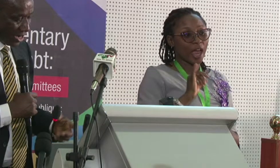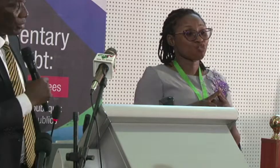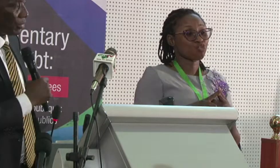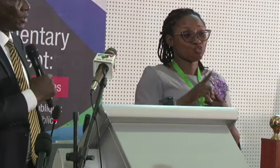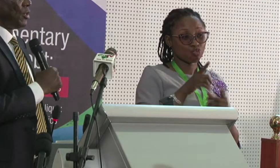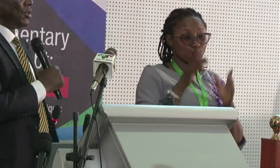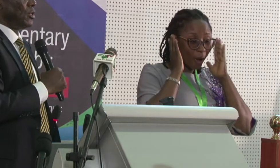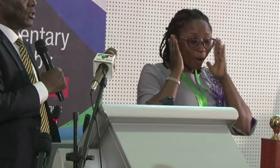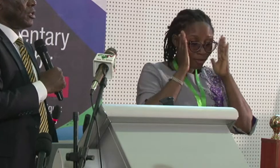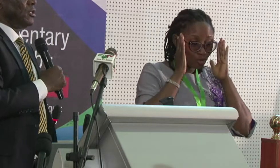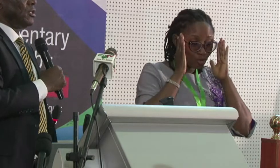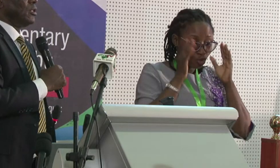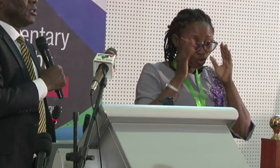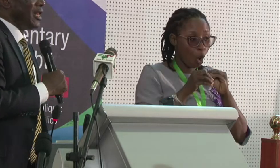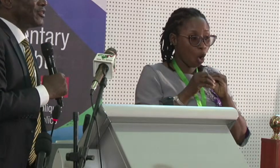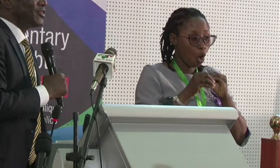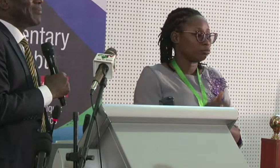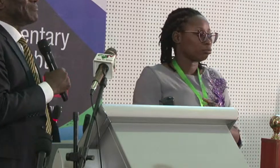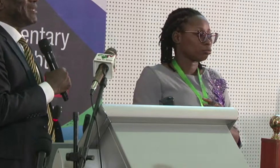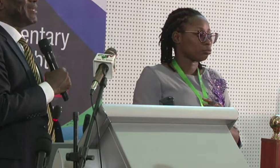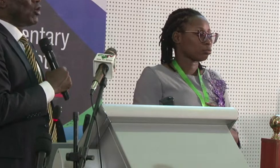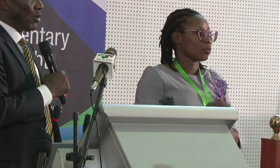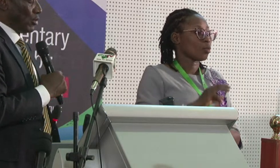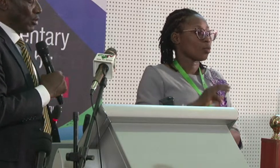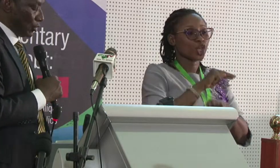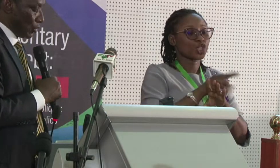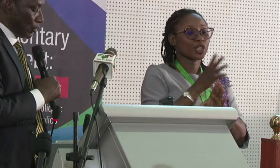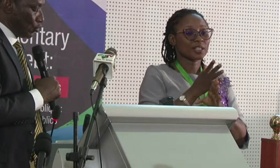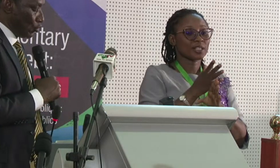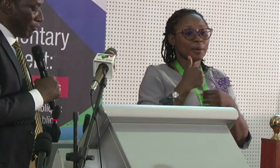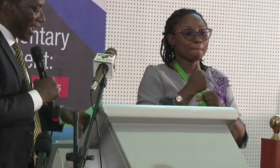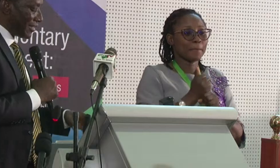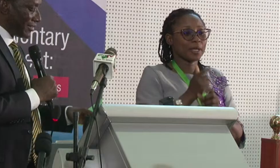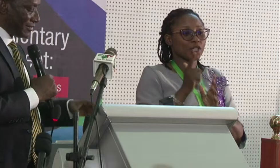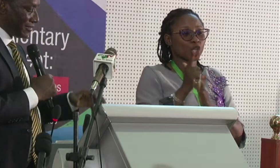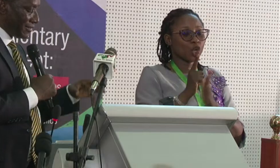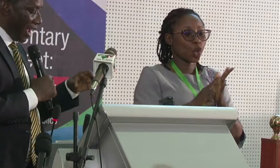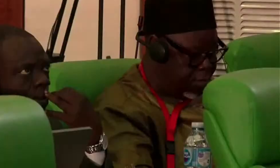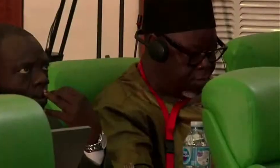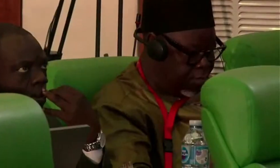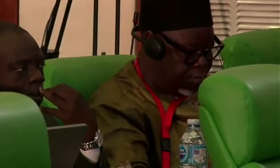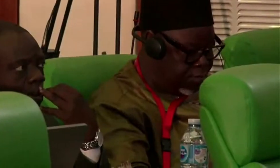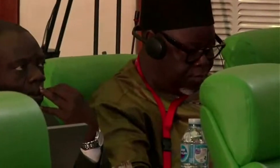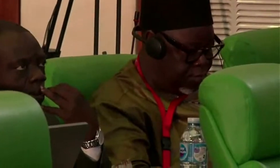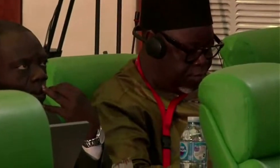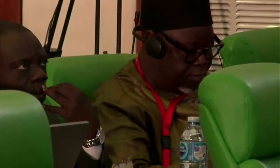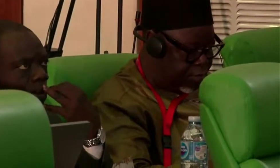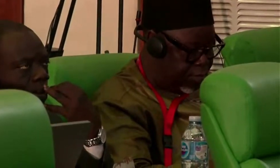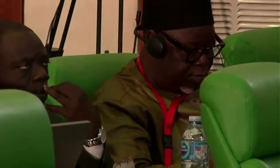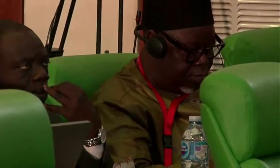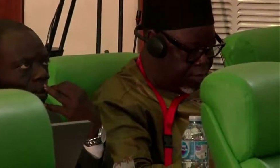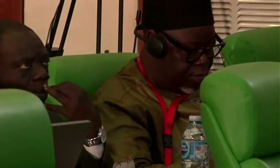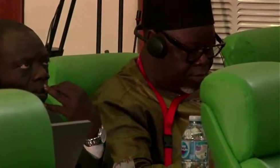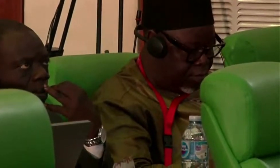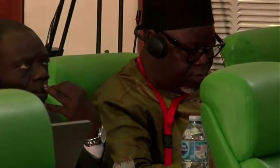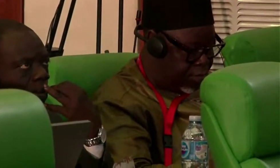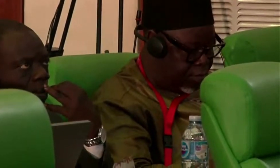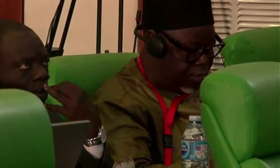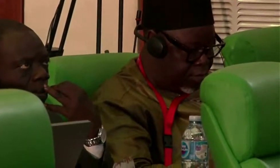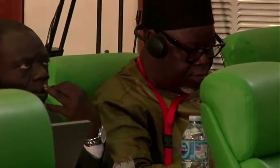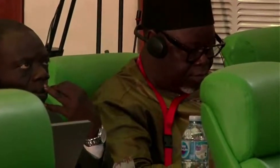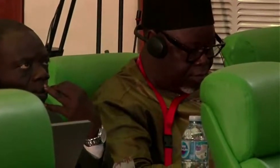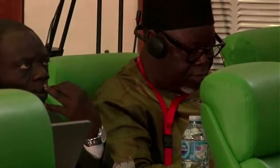to. The National Assembly has made a law to define how it can exercise